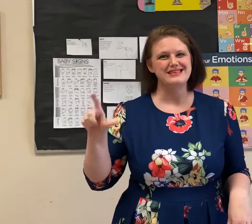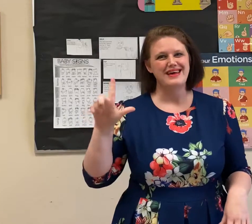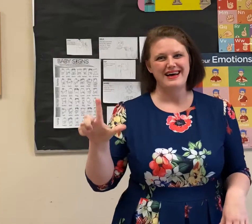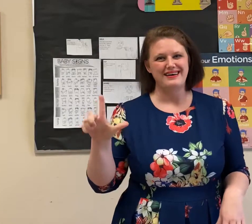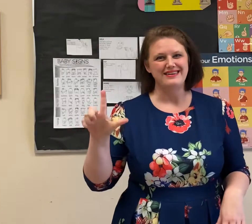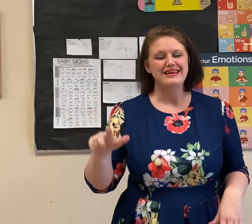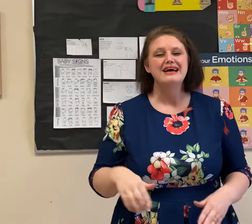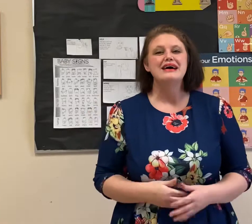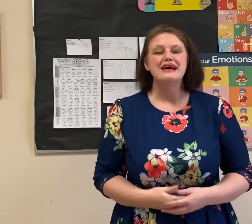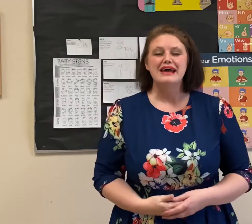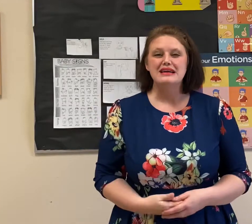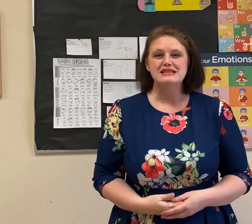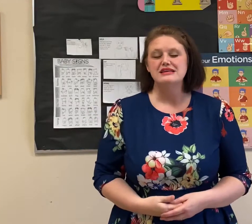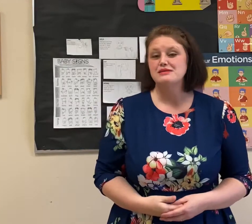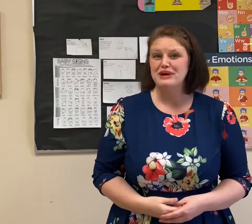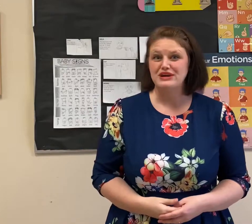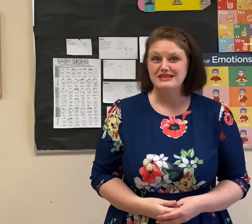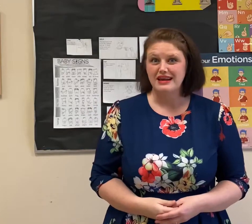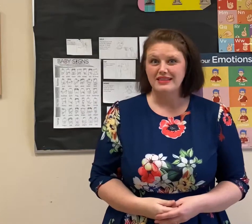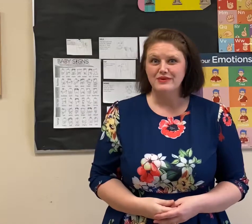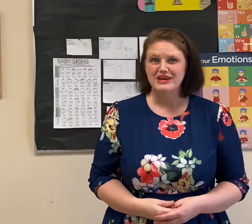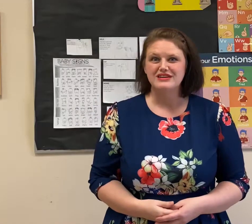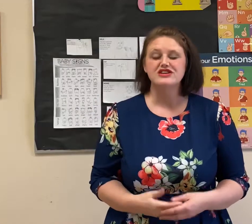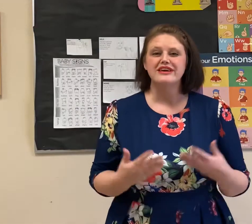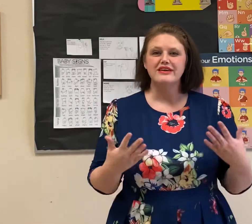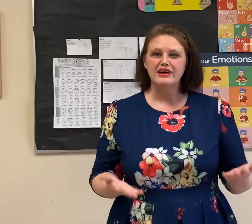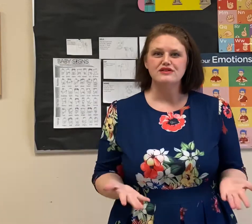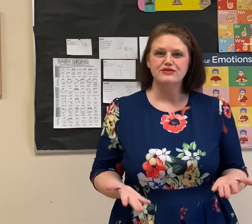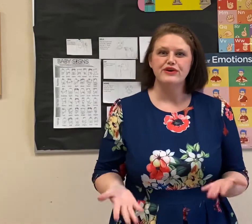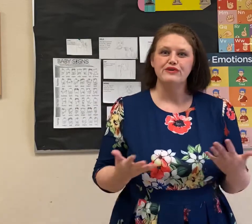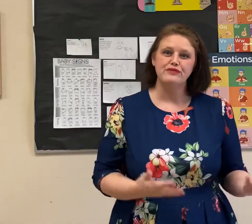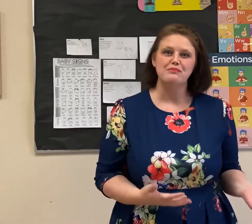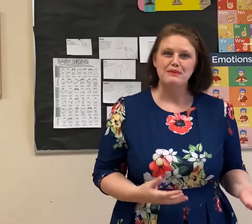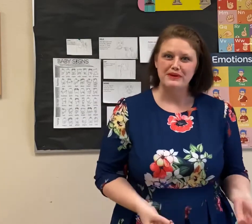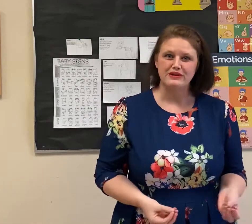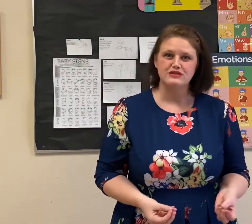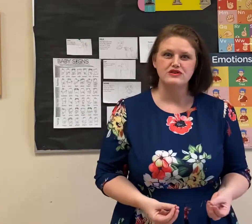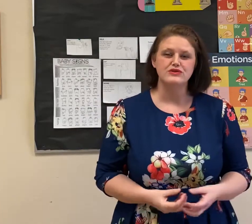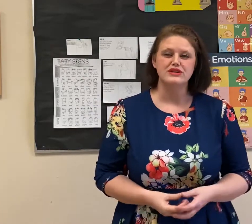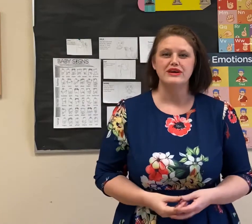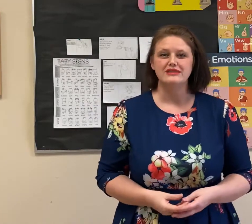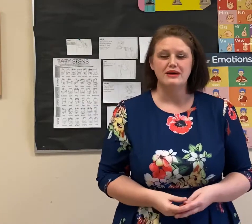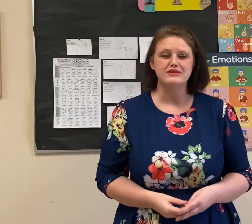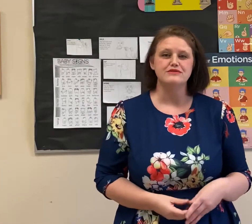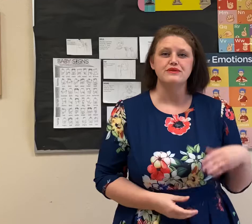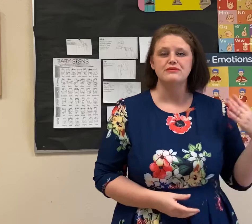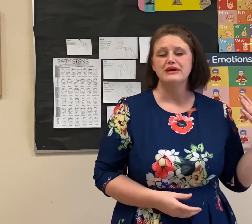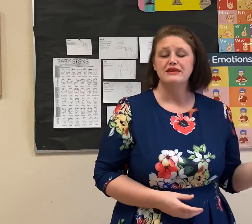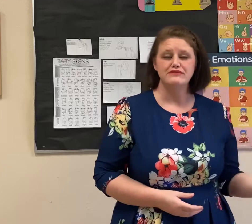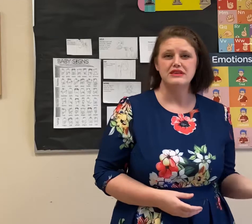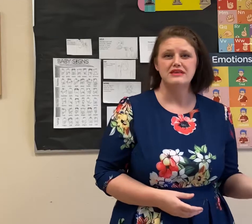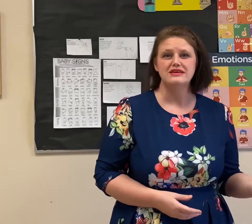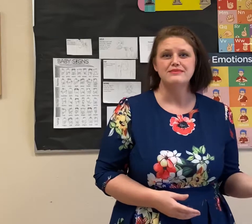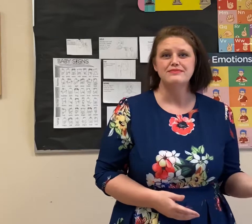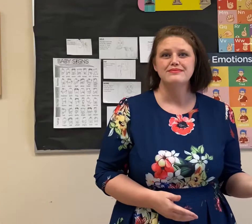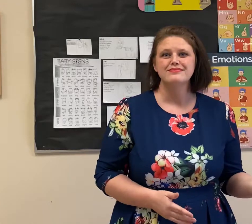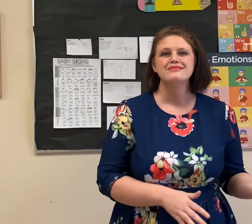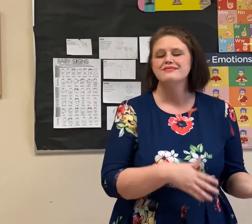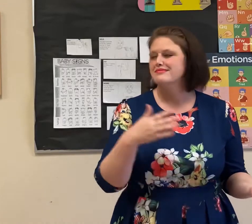ASL. ASL is American Sign Language, and as you've heard from my peers, you can adapt it from infancy